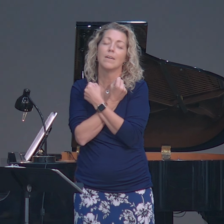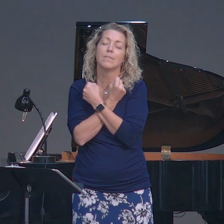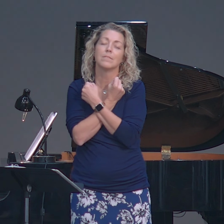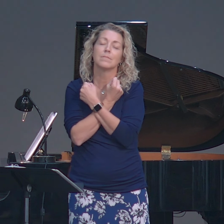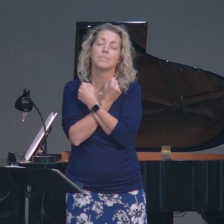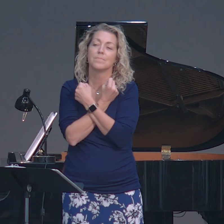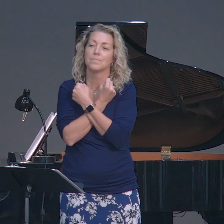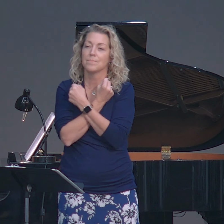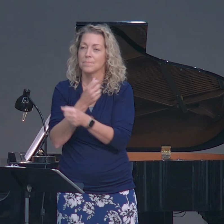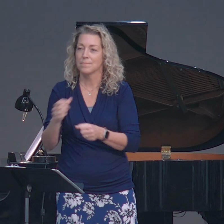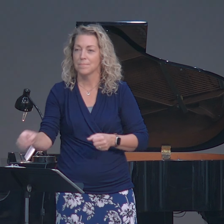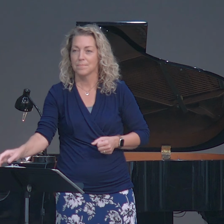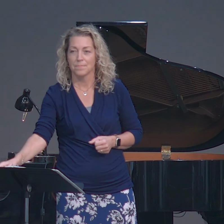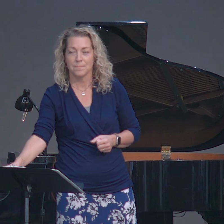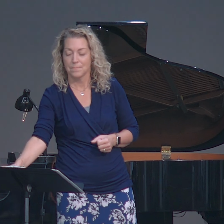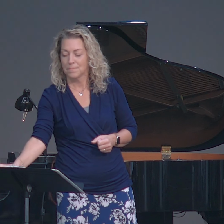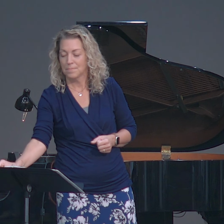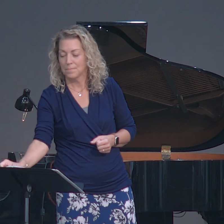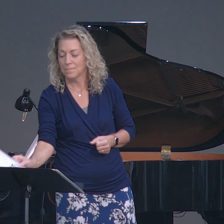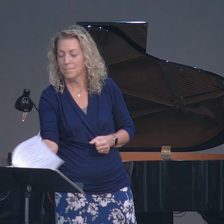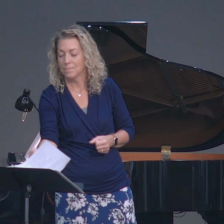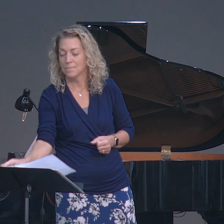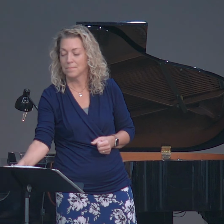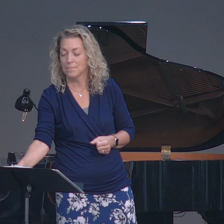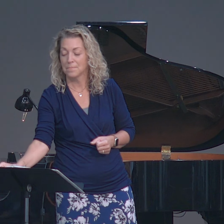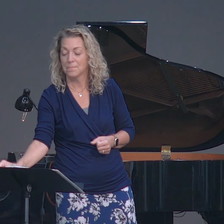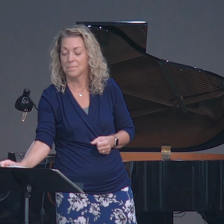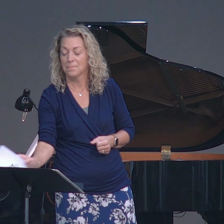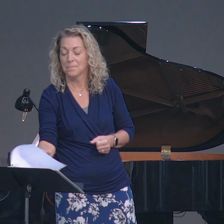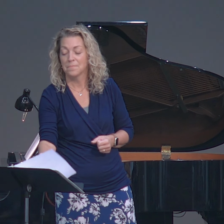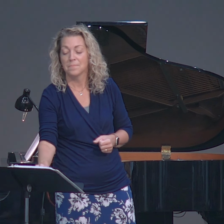what love.